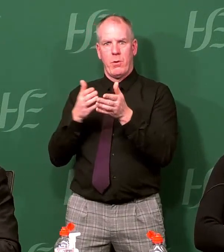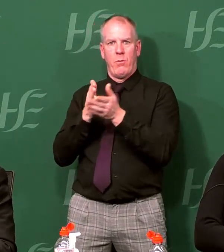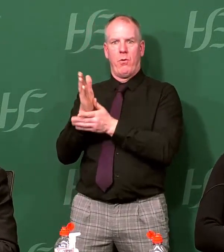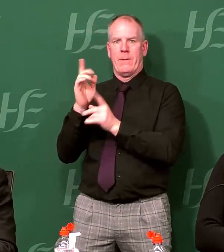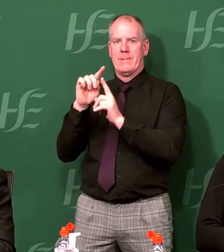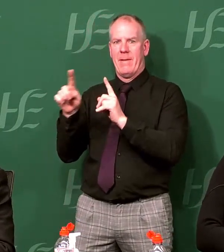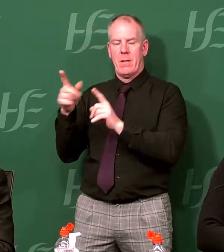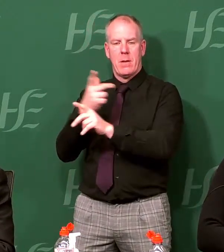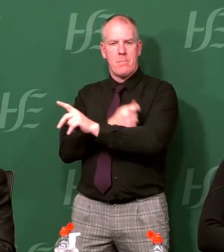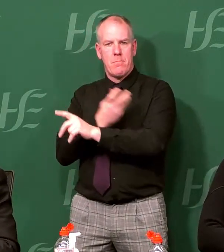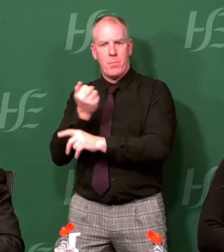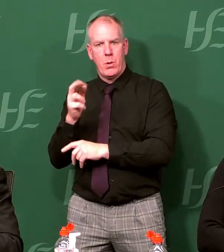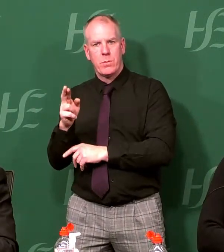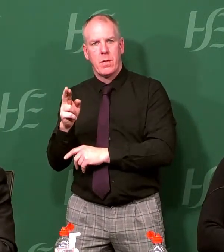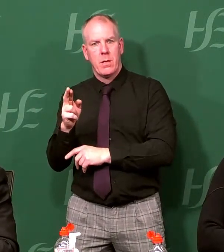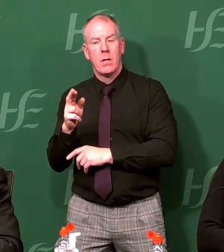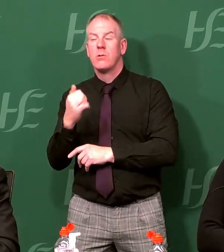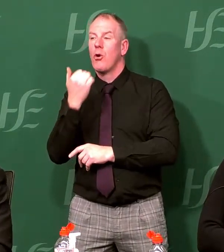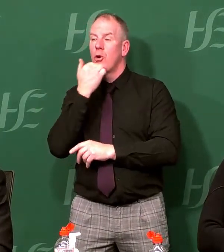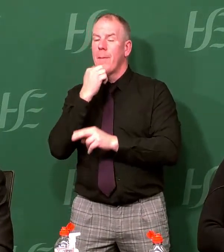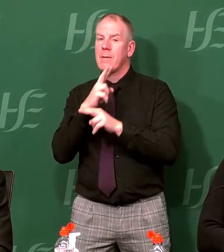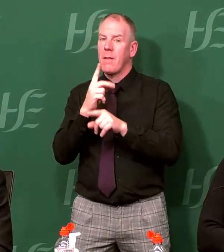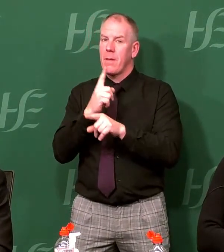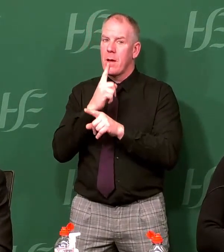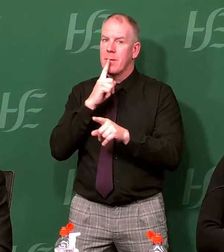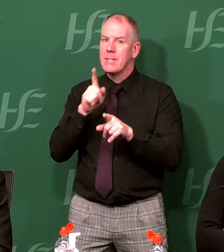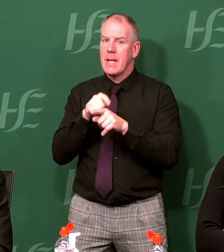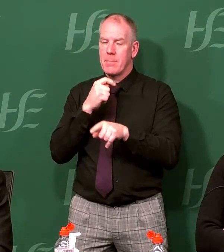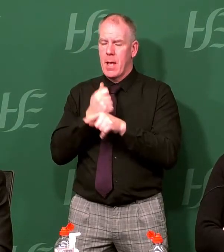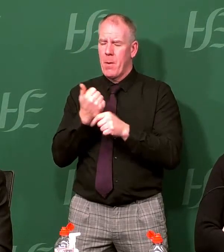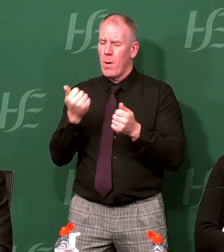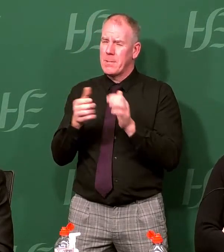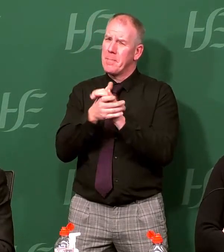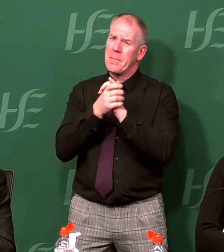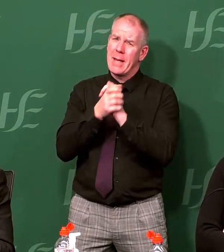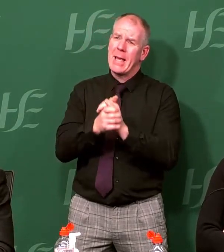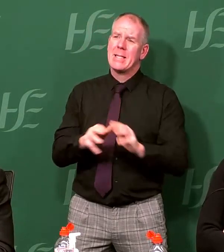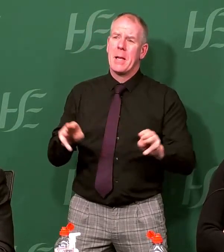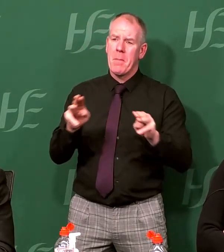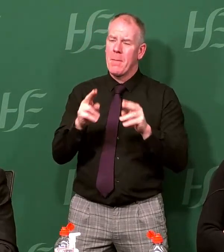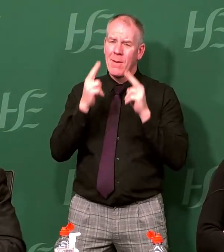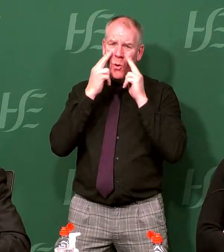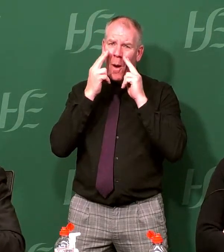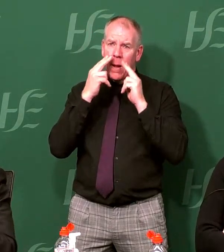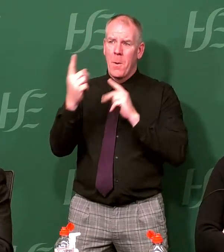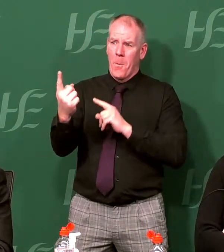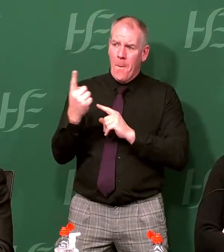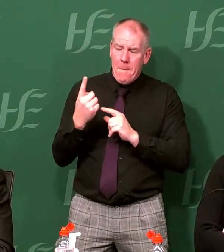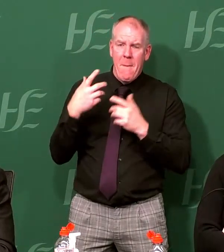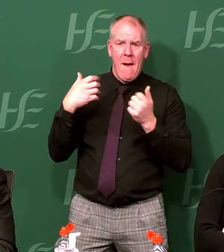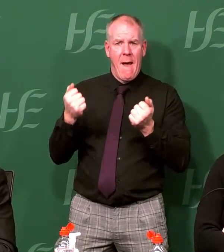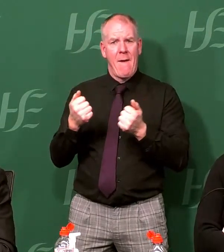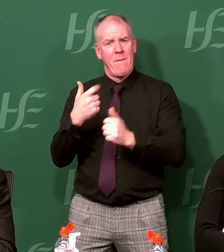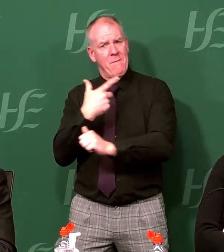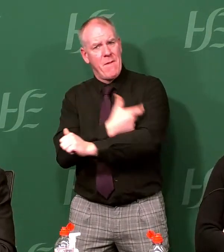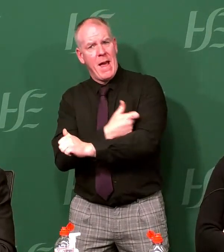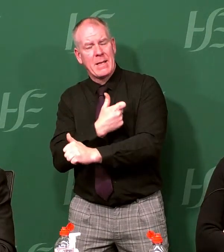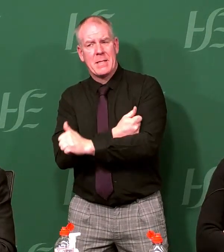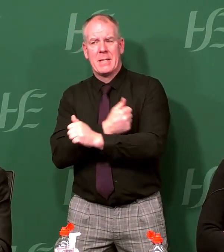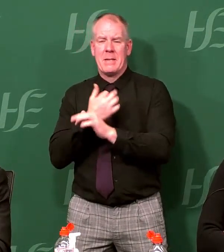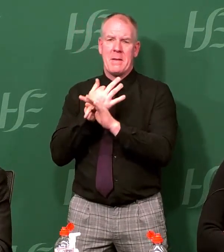So, volumes may not be there, but I am sending out a real plea for the public. Please come forward. Please self-appoint